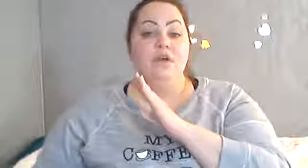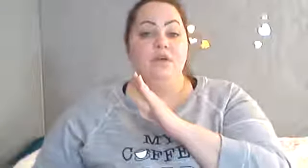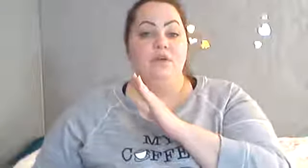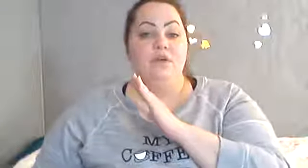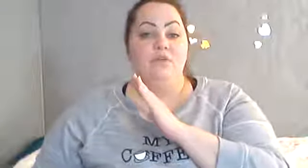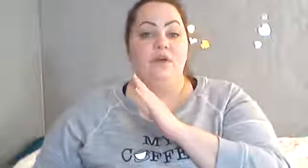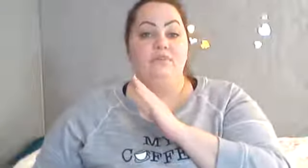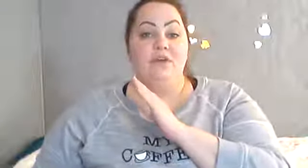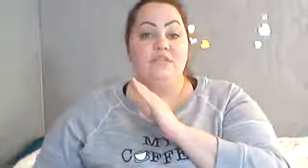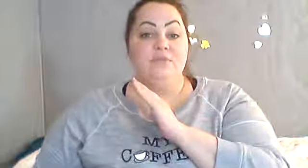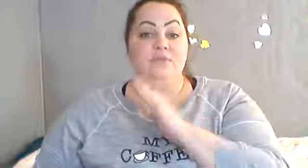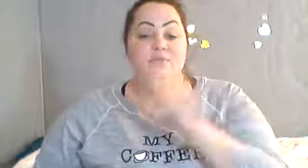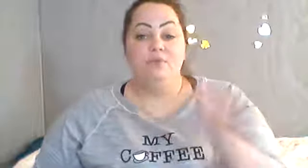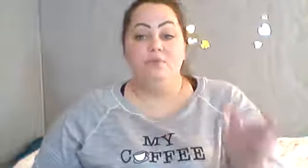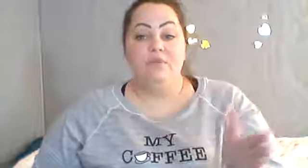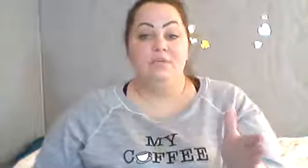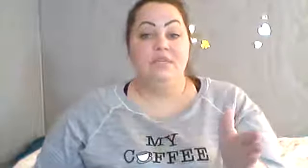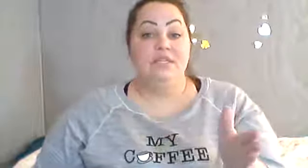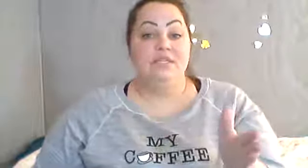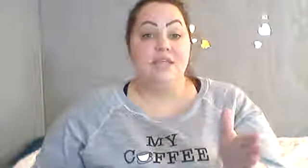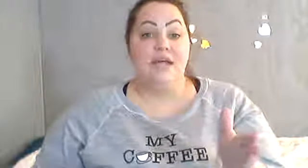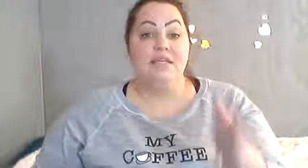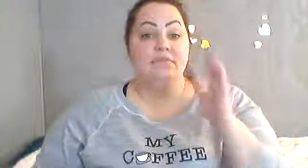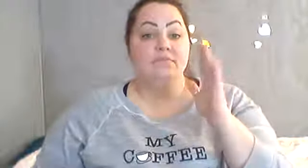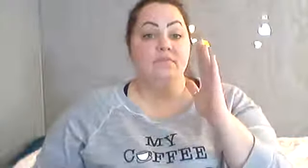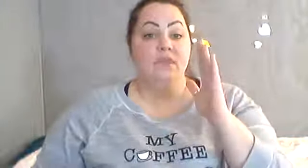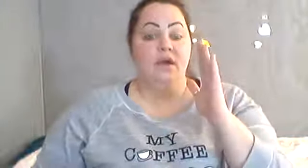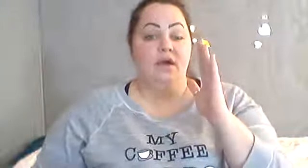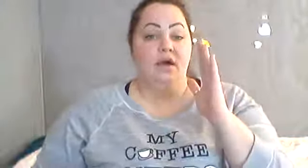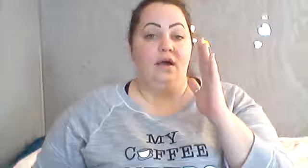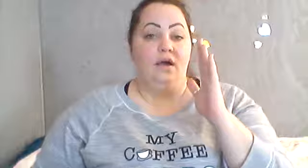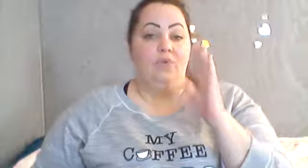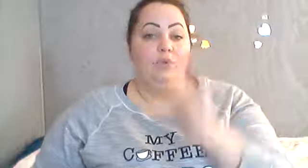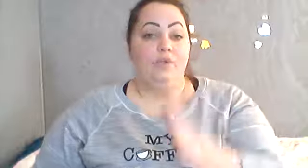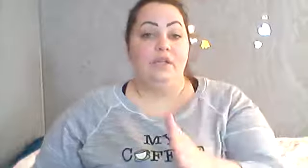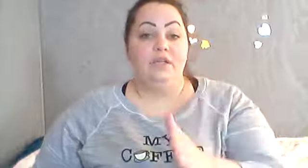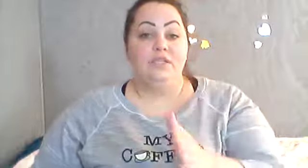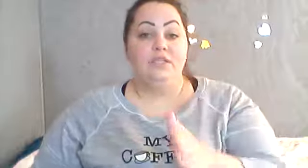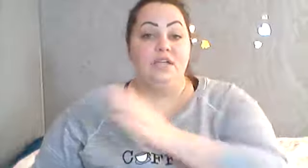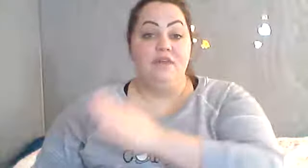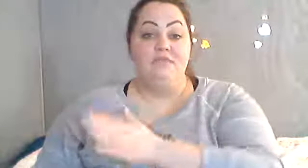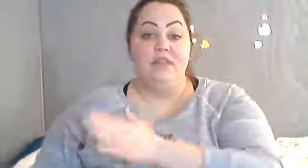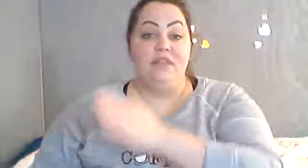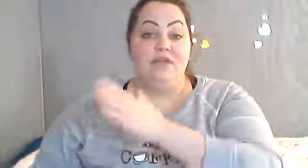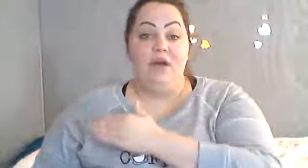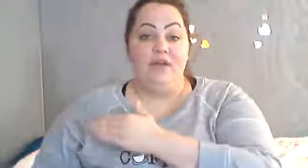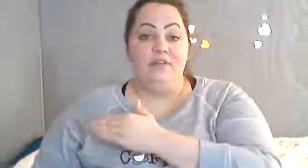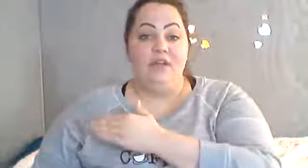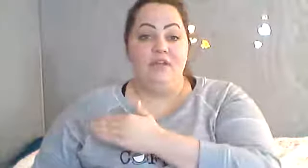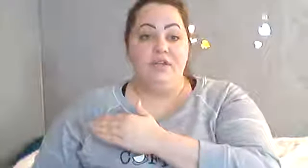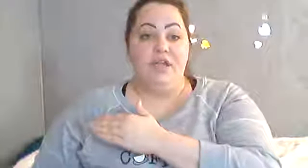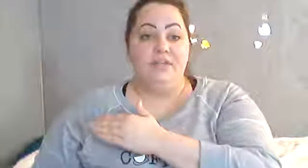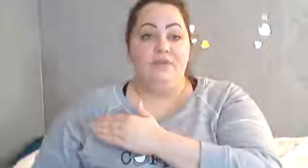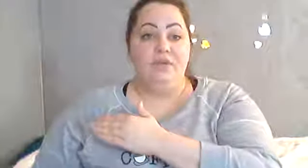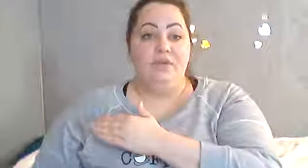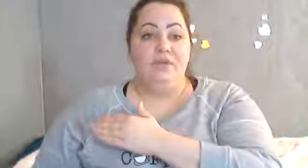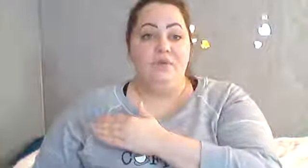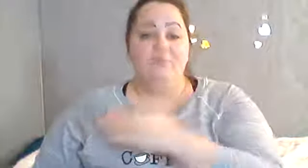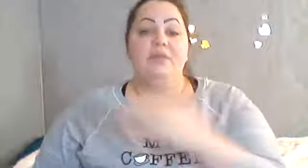You know, one of our class periods will be completely silent, where we're going to learn stuff, and then we'll have another class period where we play a